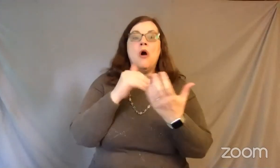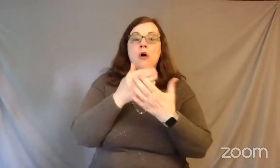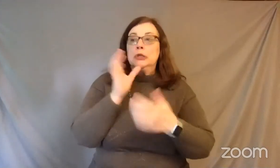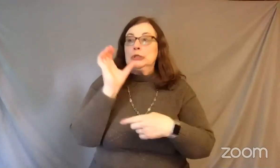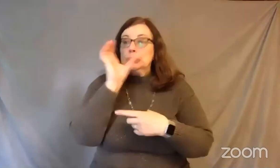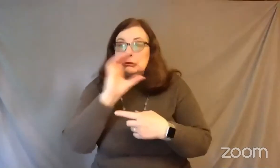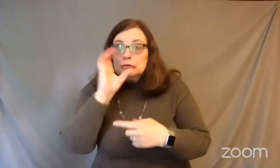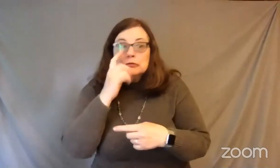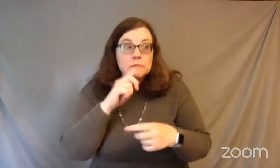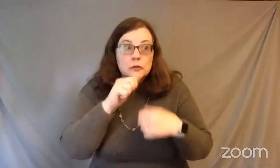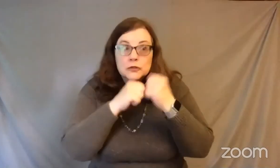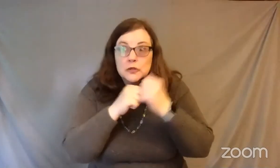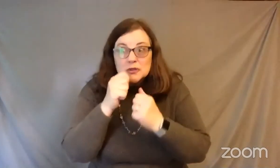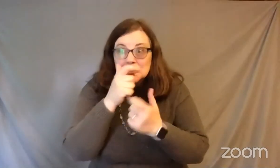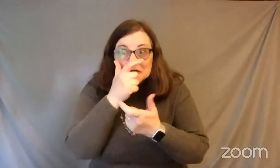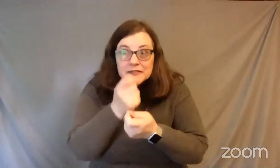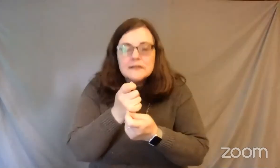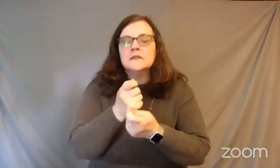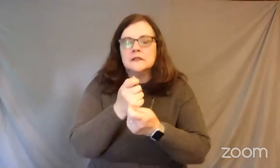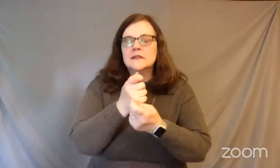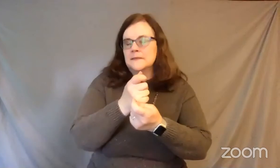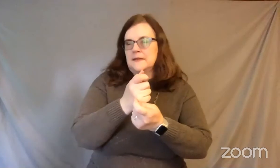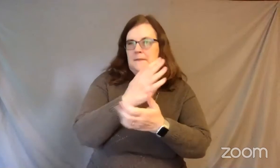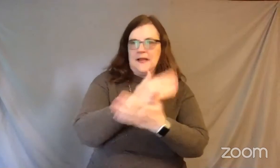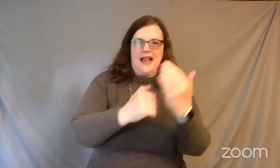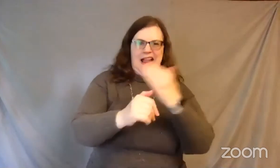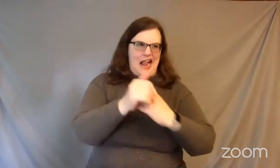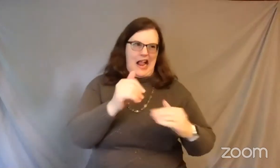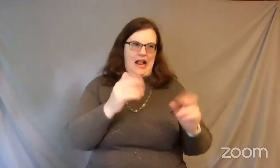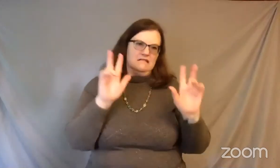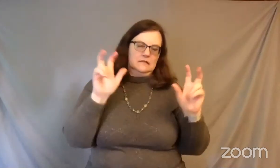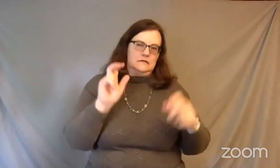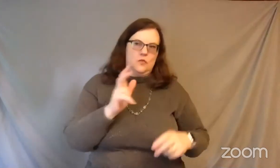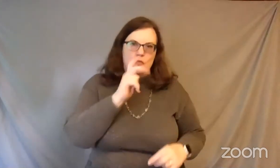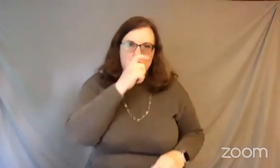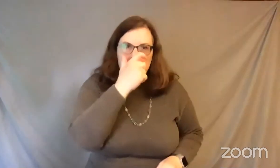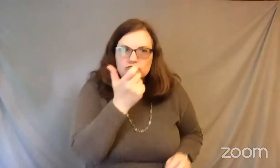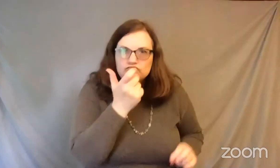And specifically, we're looking for that structure of interest.